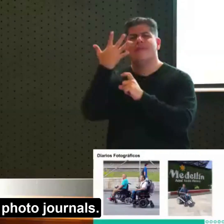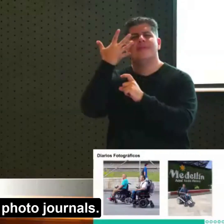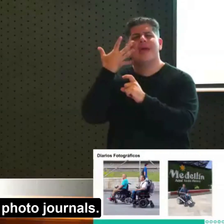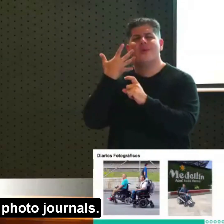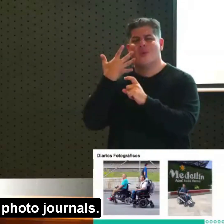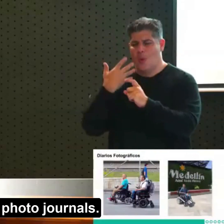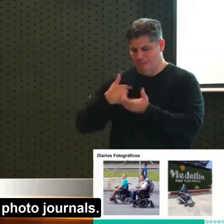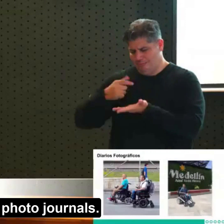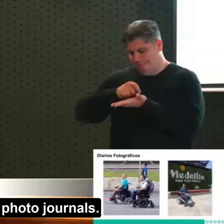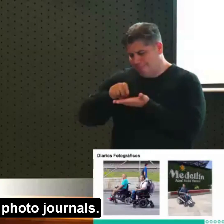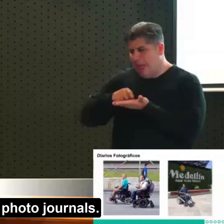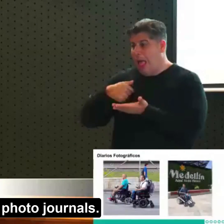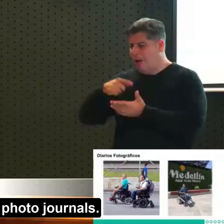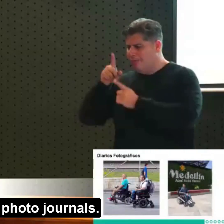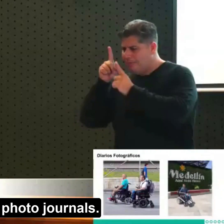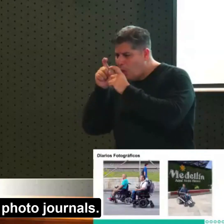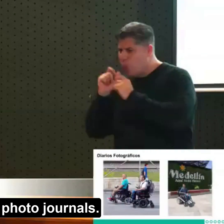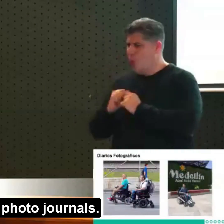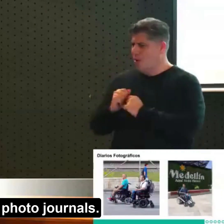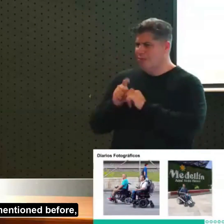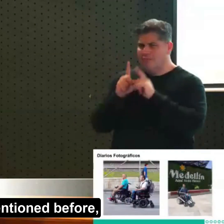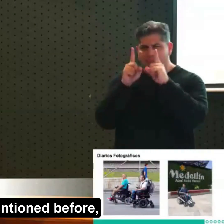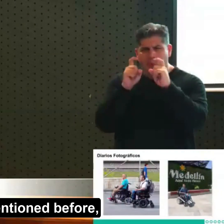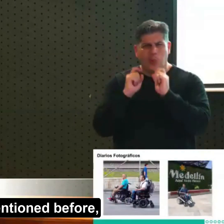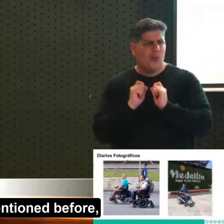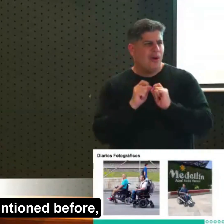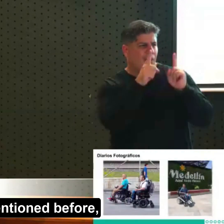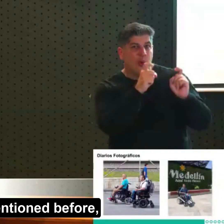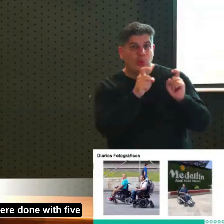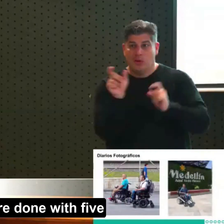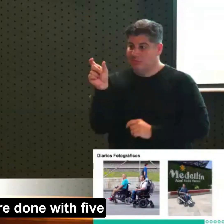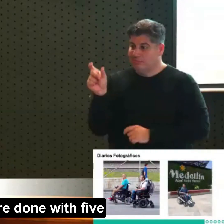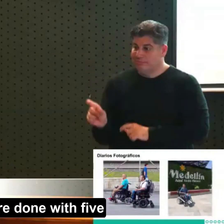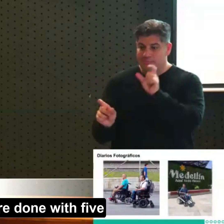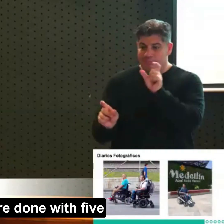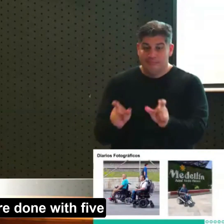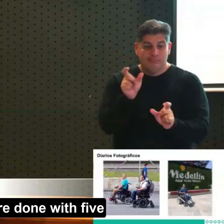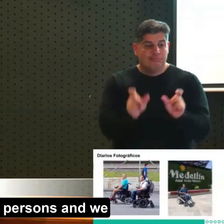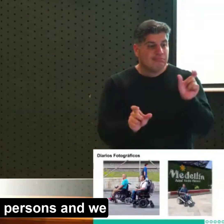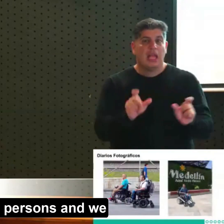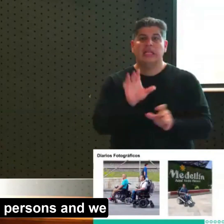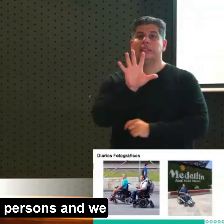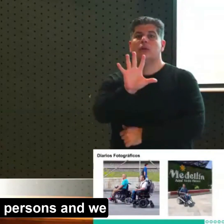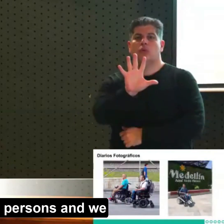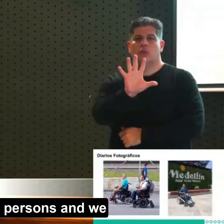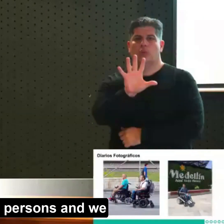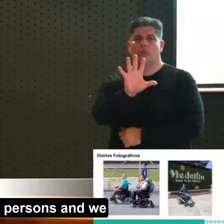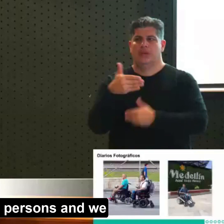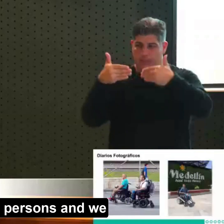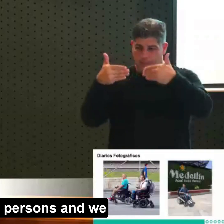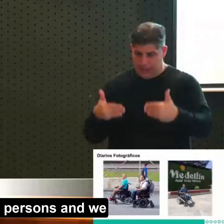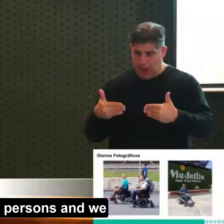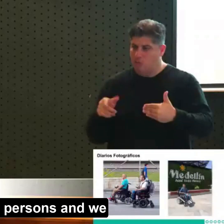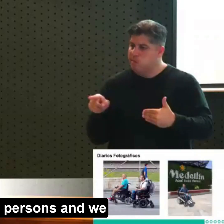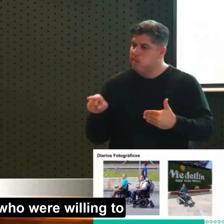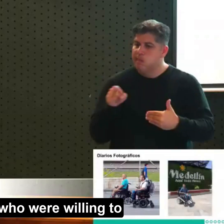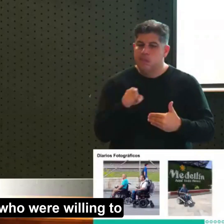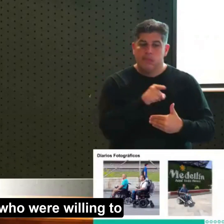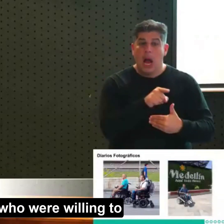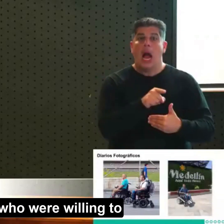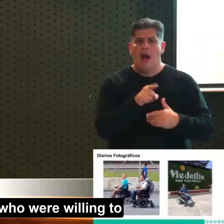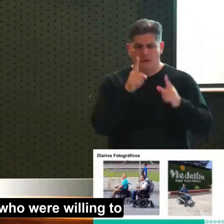journal diaries or photojournals. As I mentioned before, they were done with 5 disabled persons and who